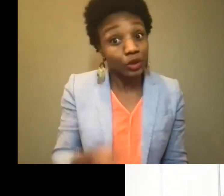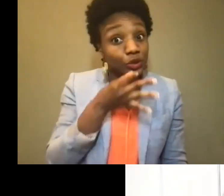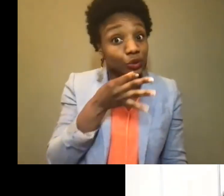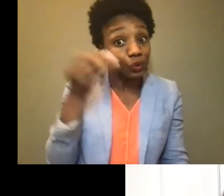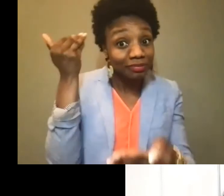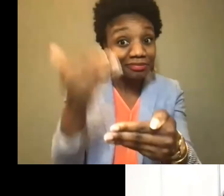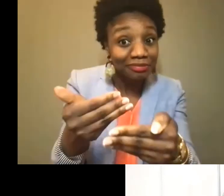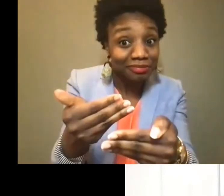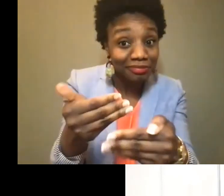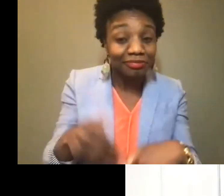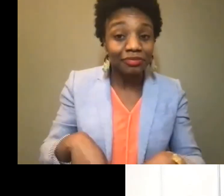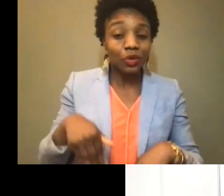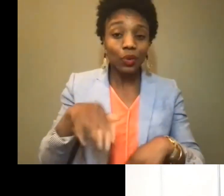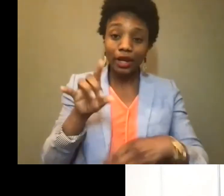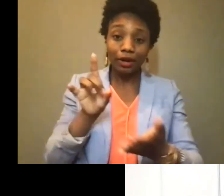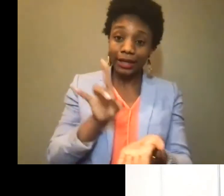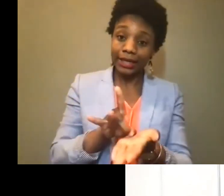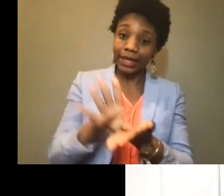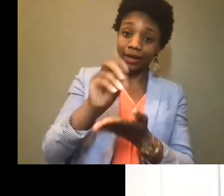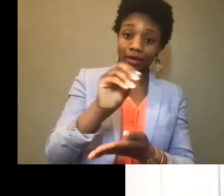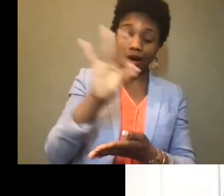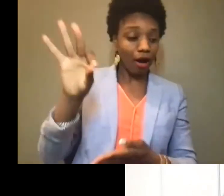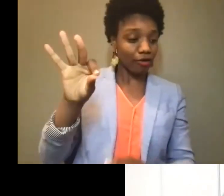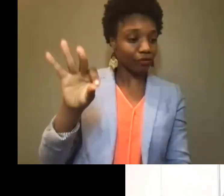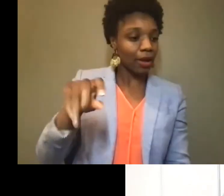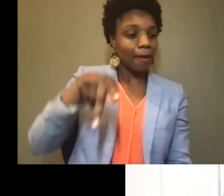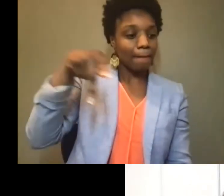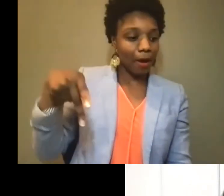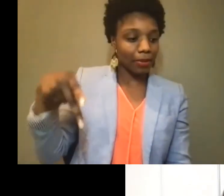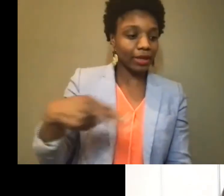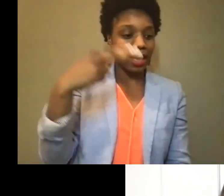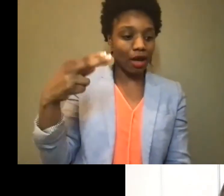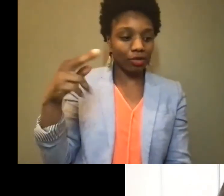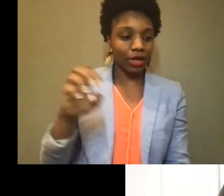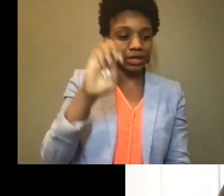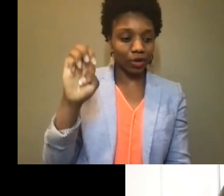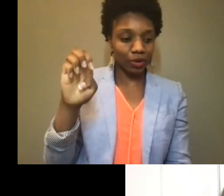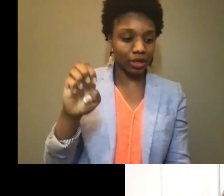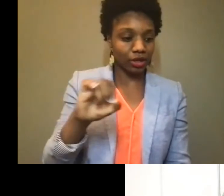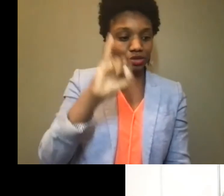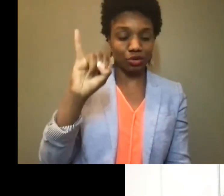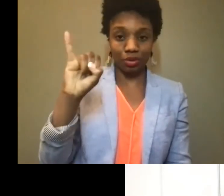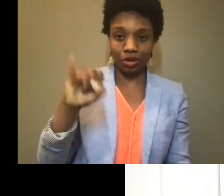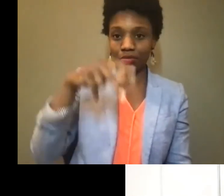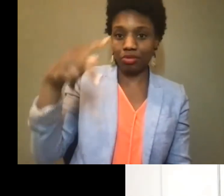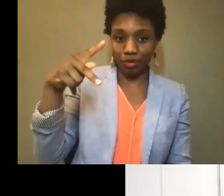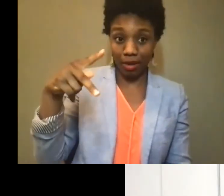off the Public Health and Equity Sign Language Interpreting Program. It's actually becoming a reality. This is something that we've